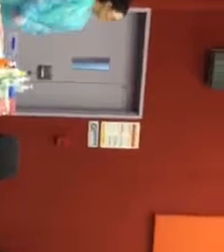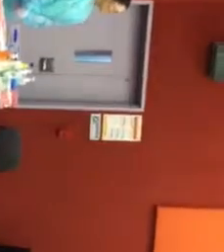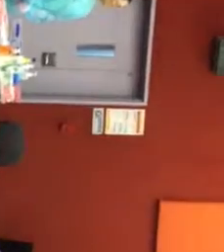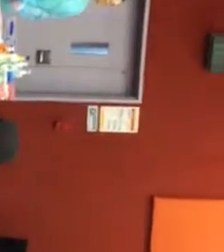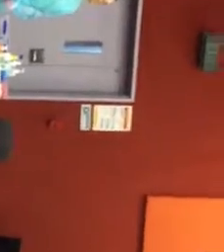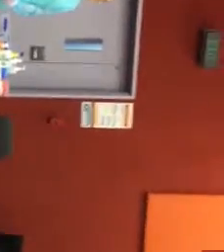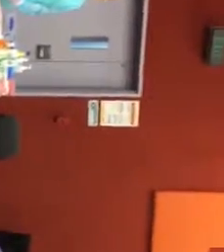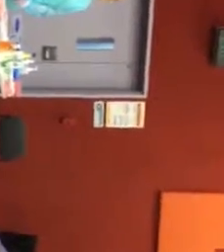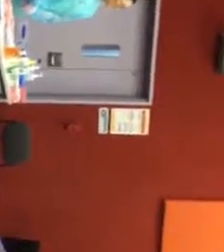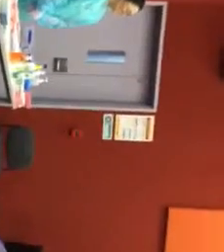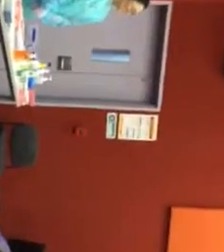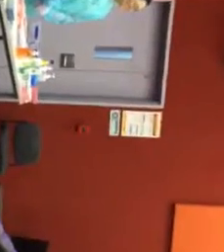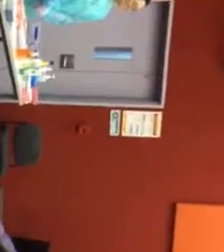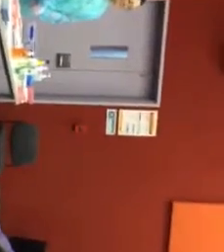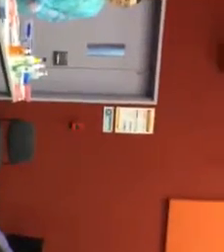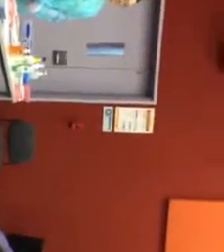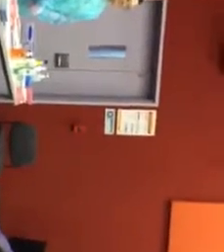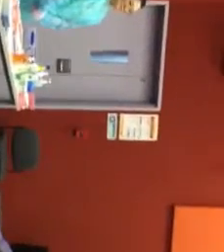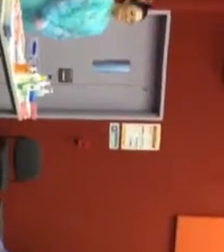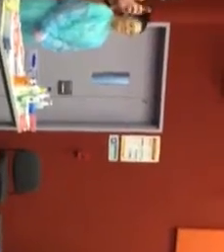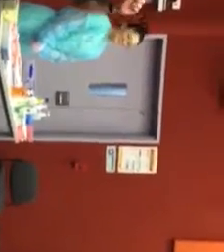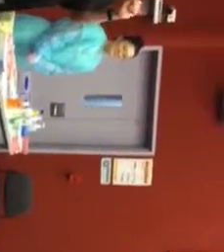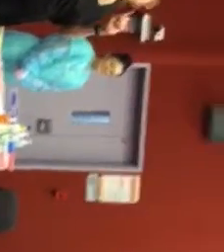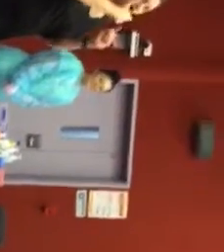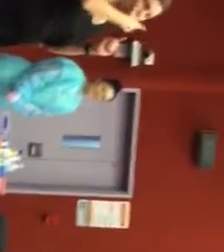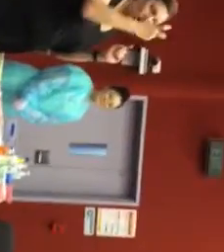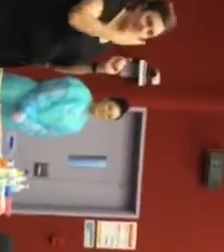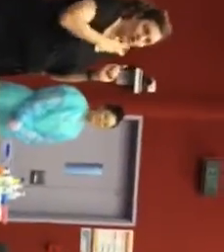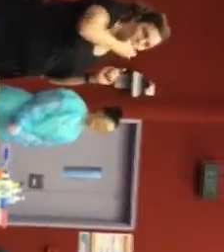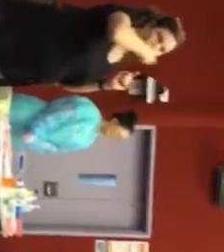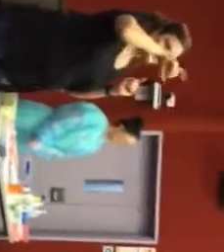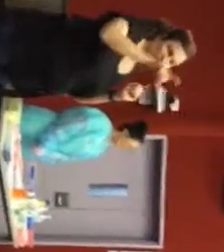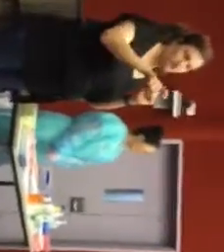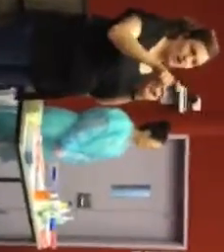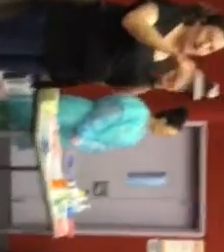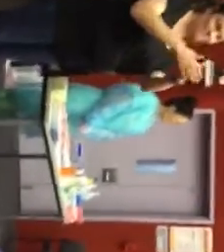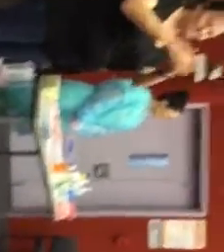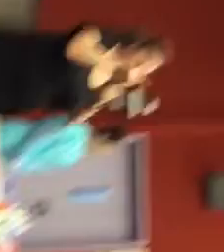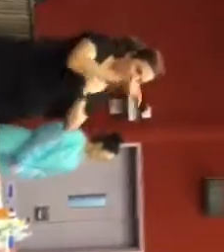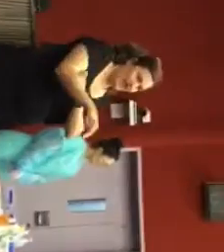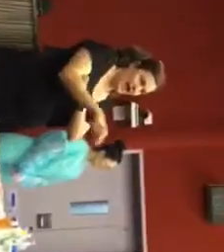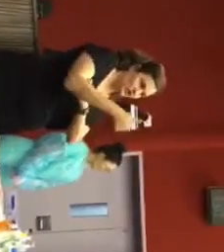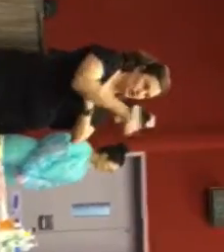in probably just a week or 10 days. If you've got the basic